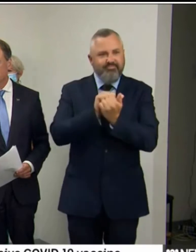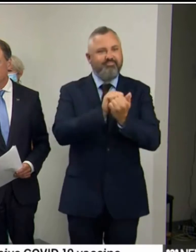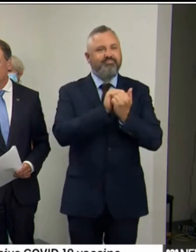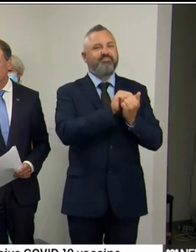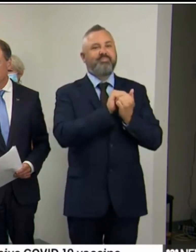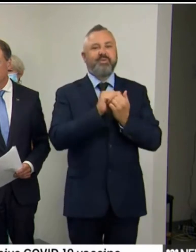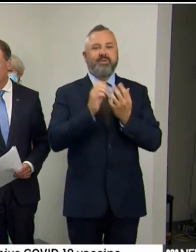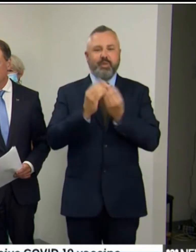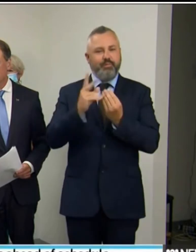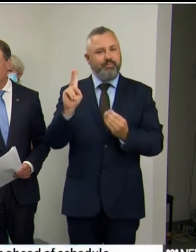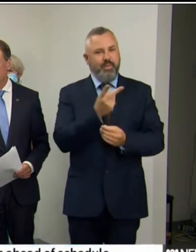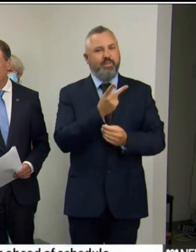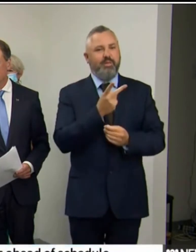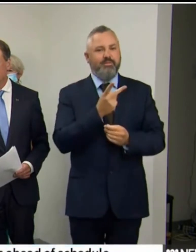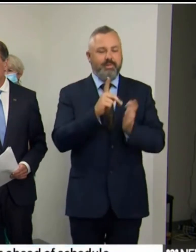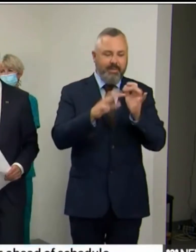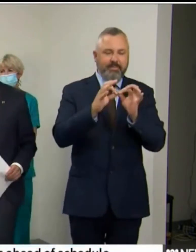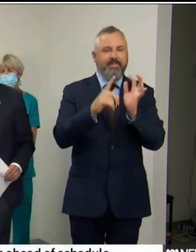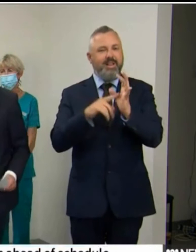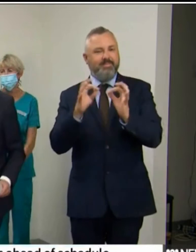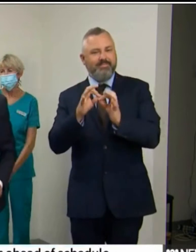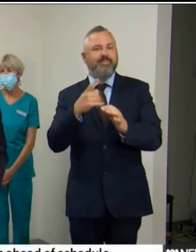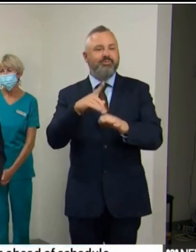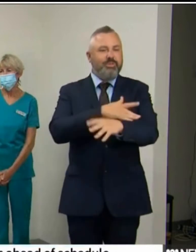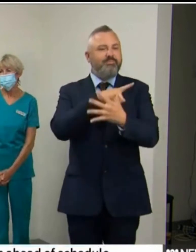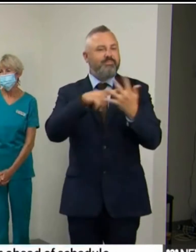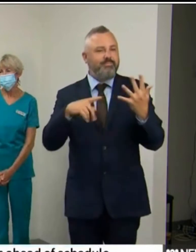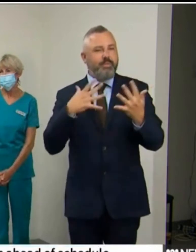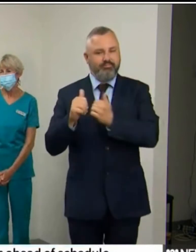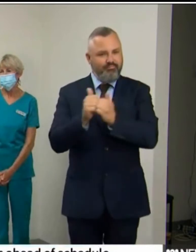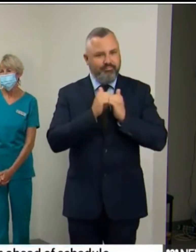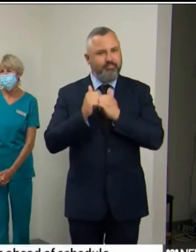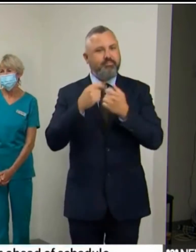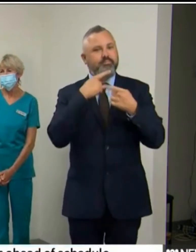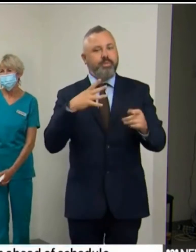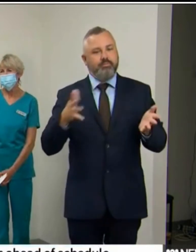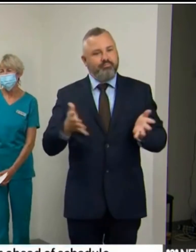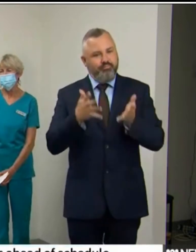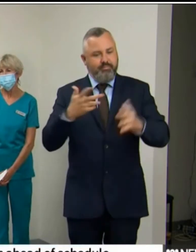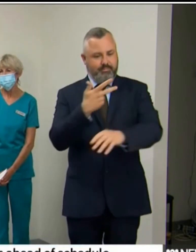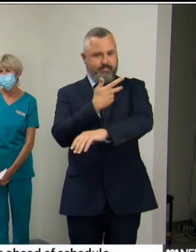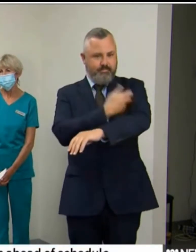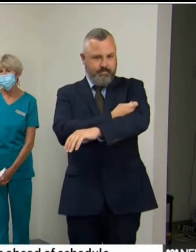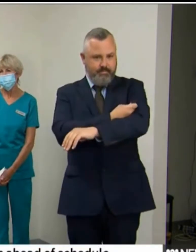front to encourage people to get the vaccine. Great. Anything else, Tamsin, on vaccinations?